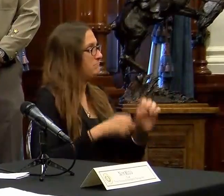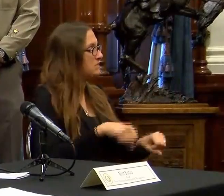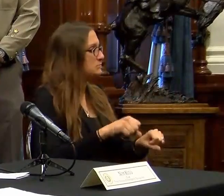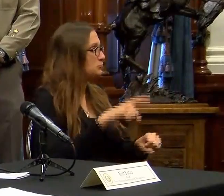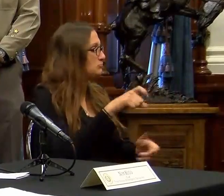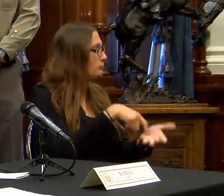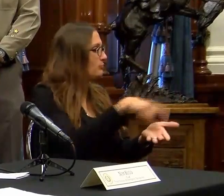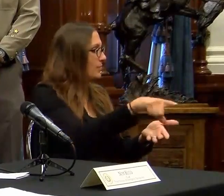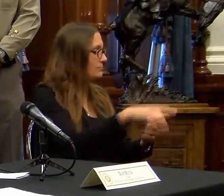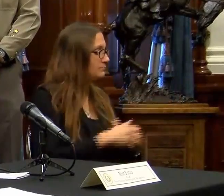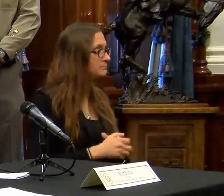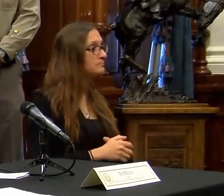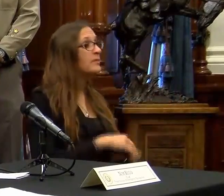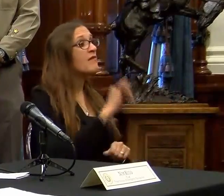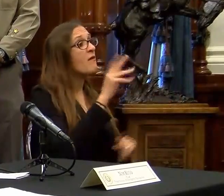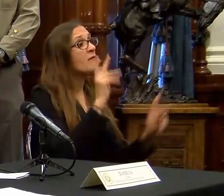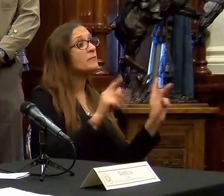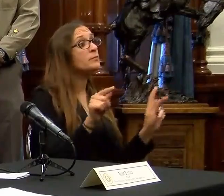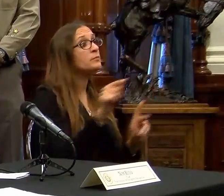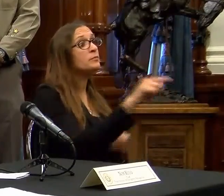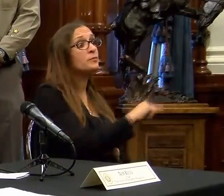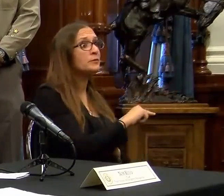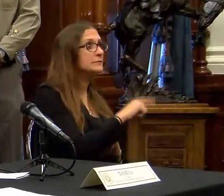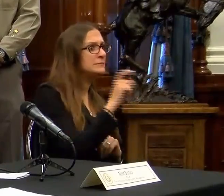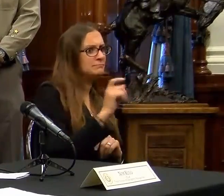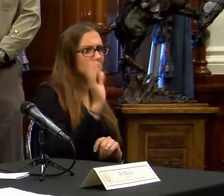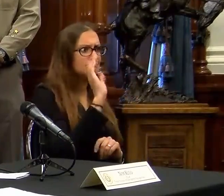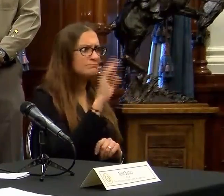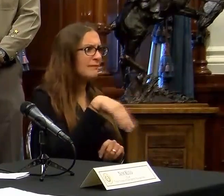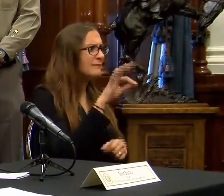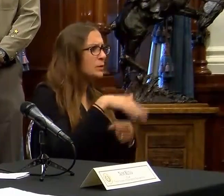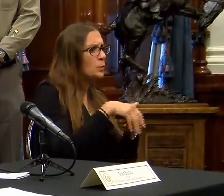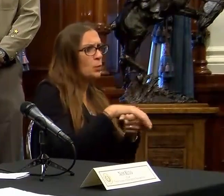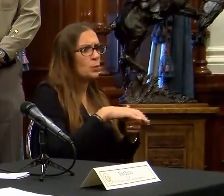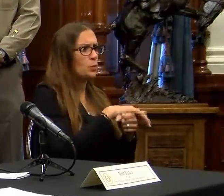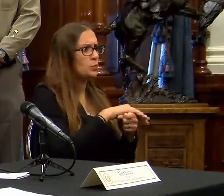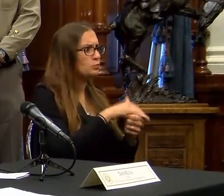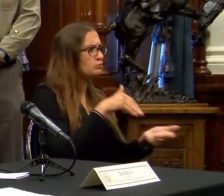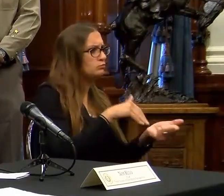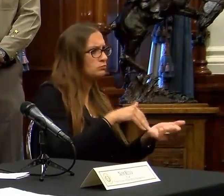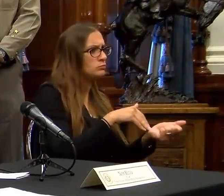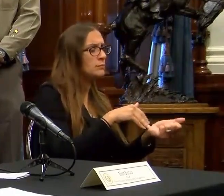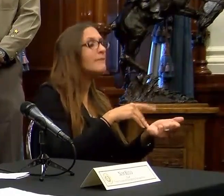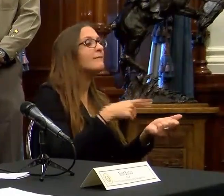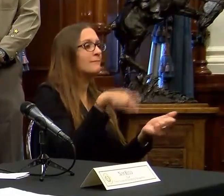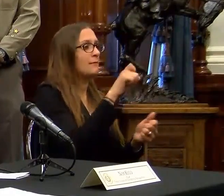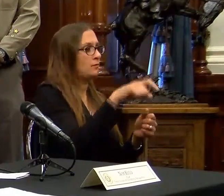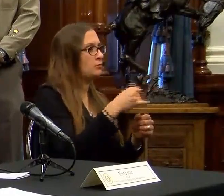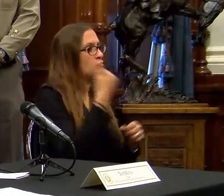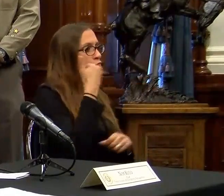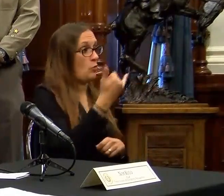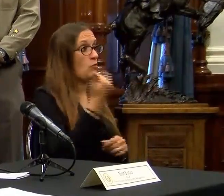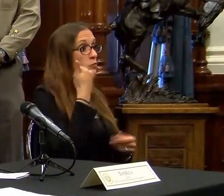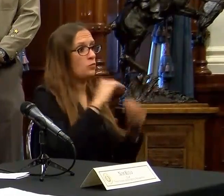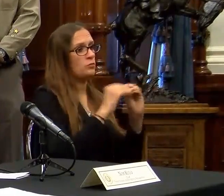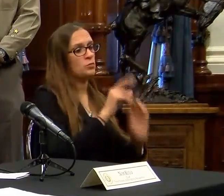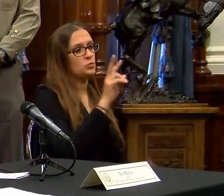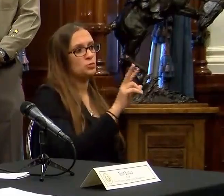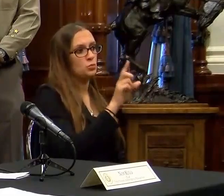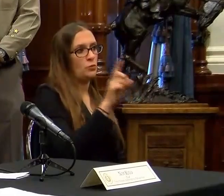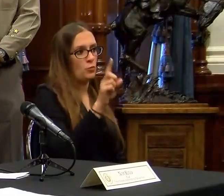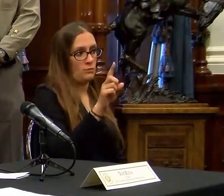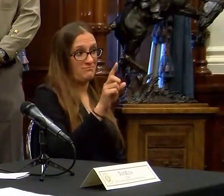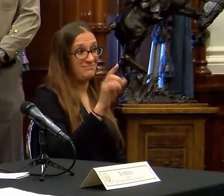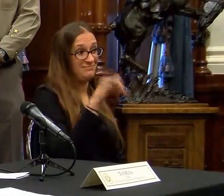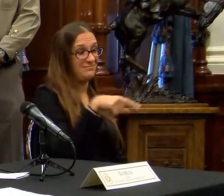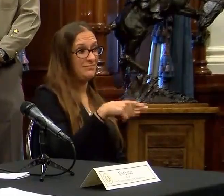individual. If people need to find a local provider, they can call 211, which